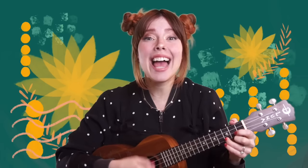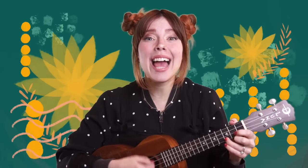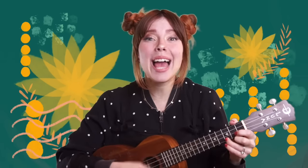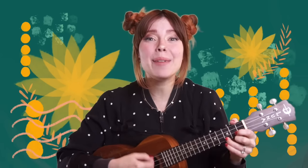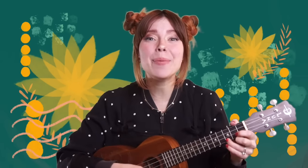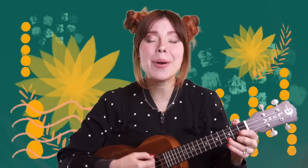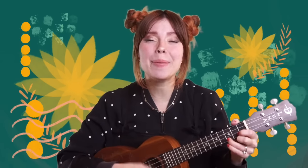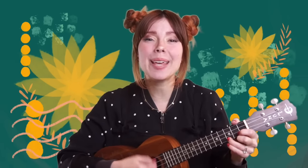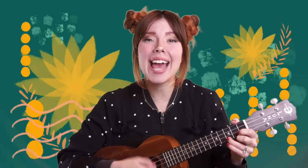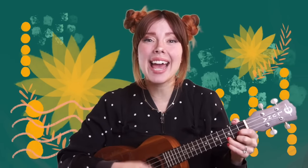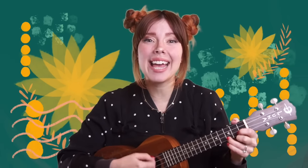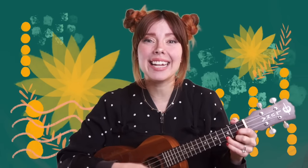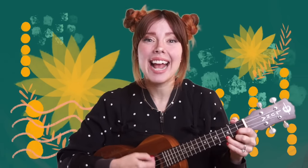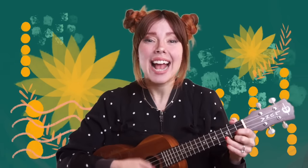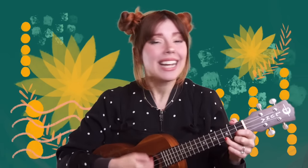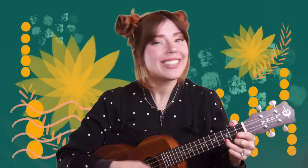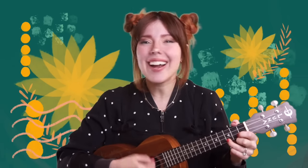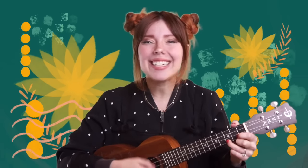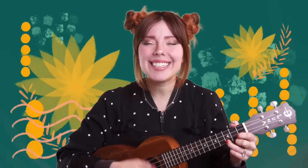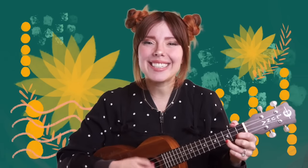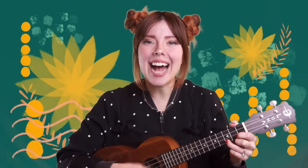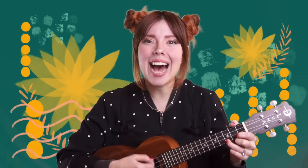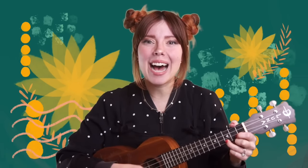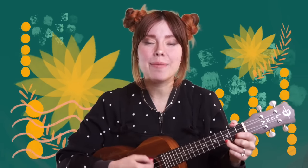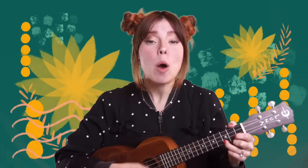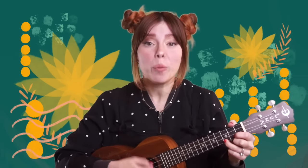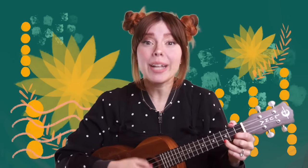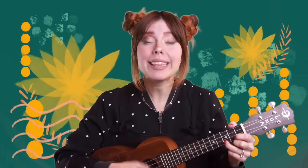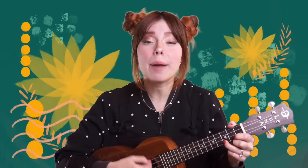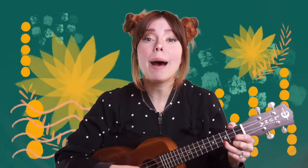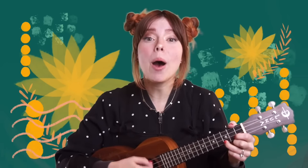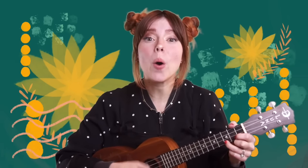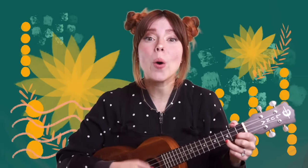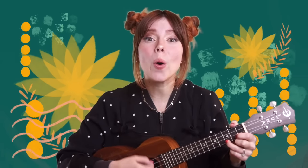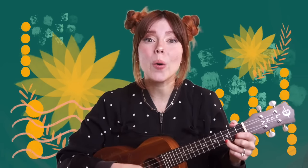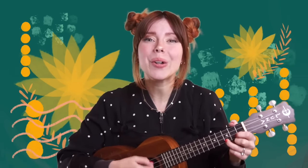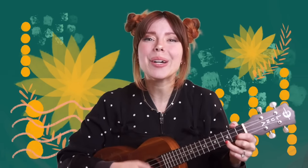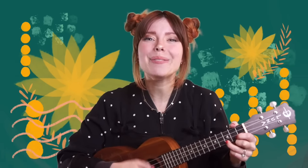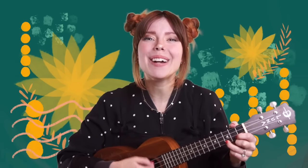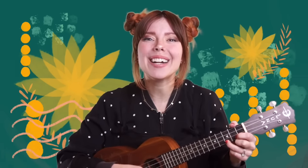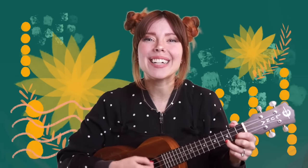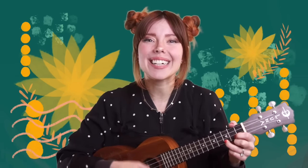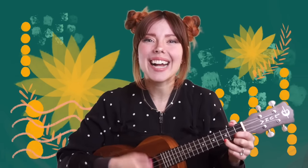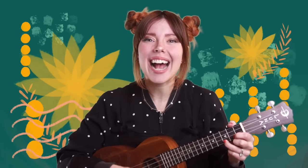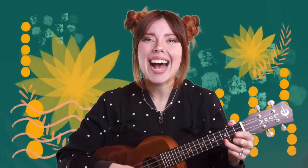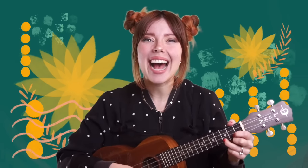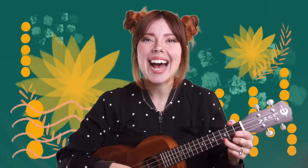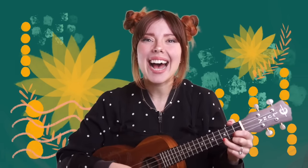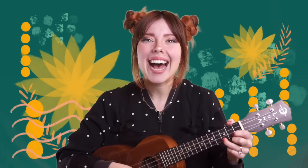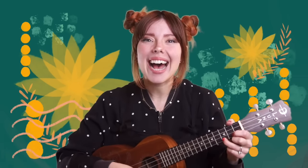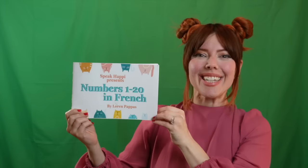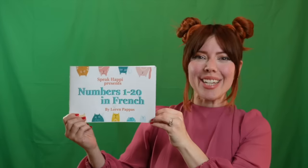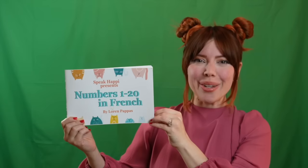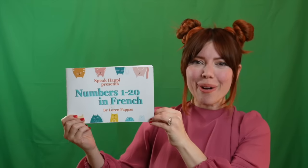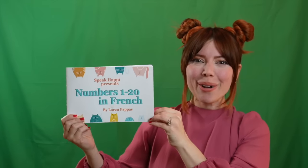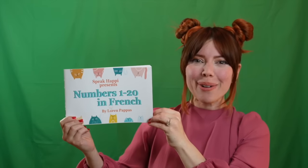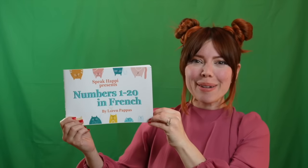Yay! Muy bien! Great job! Buen trabajo! Good work! Do you want to read my